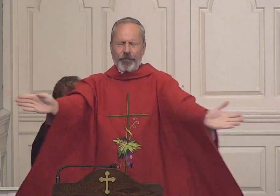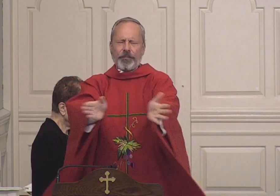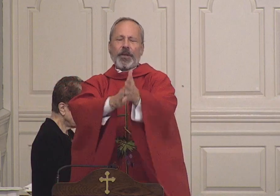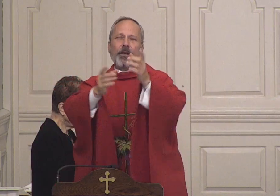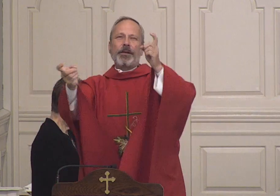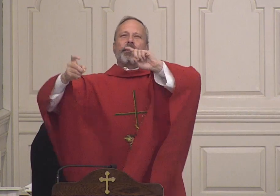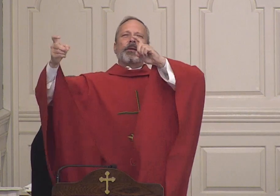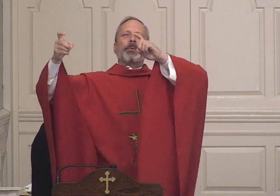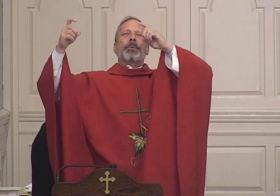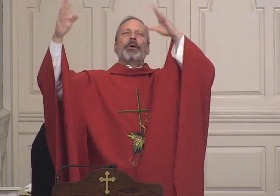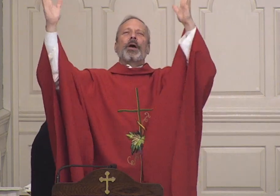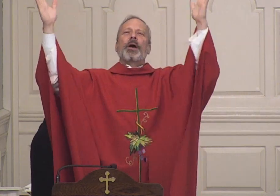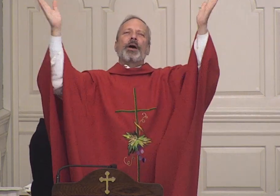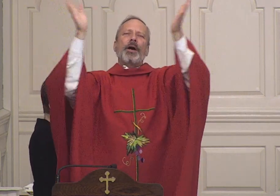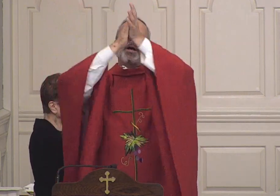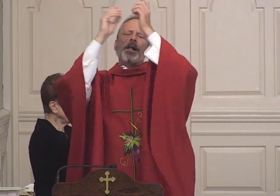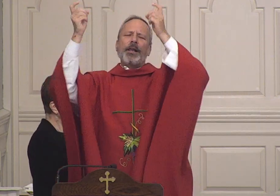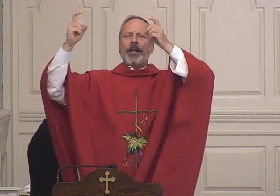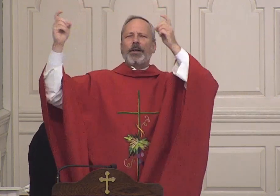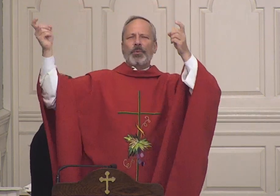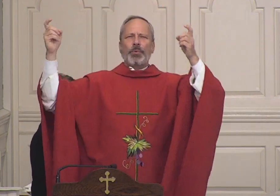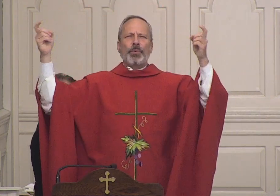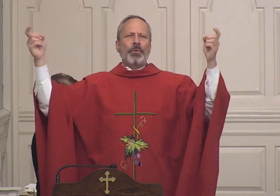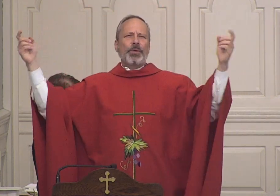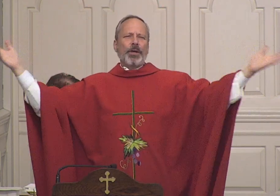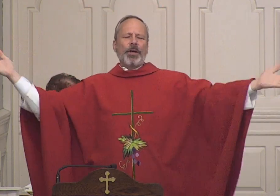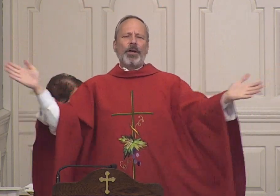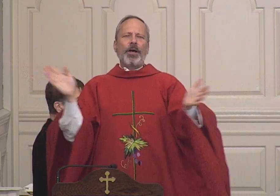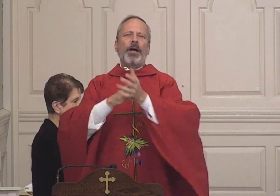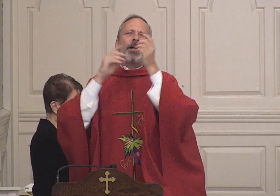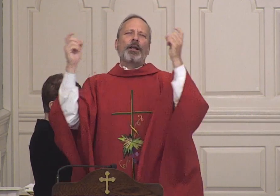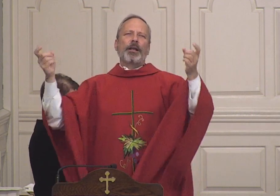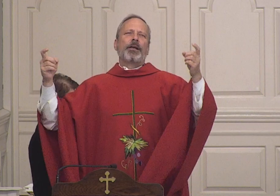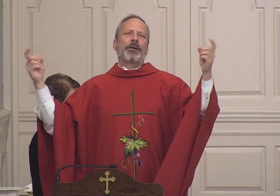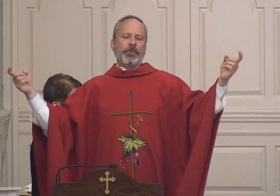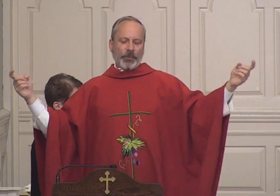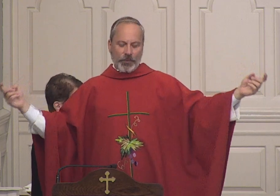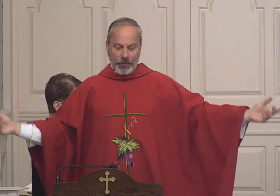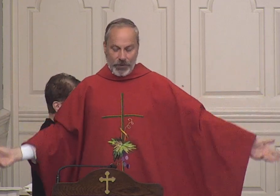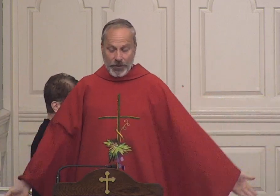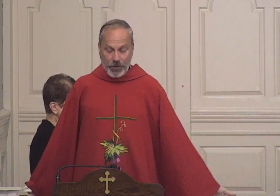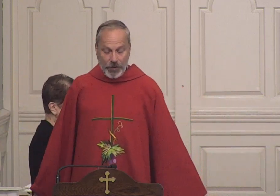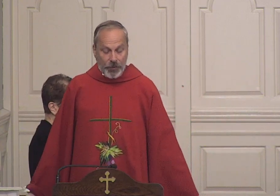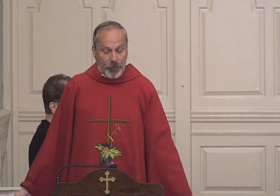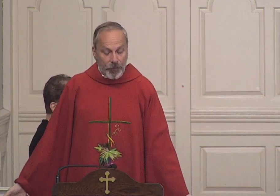life. Alleluia, Alleluia, Alleluia.